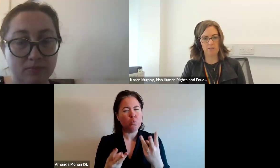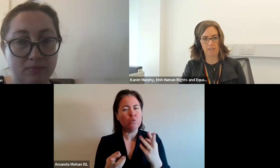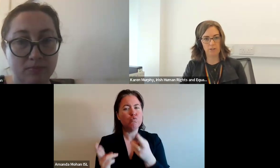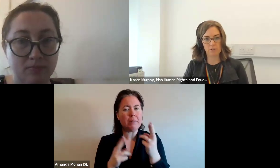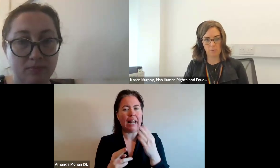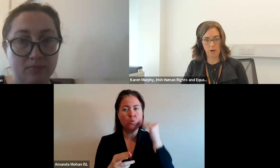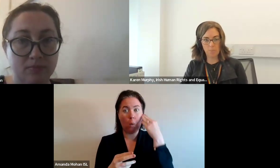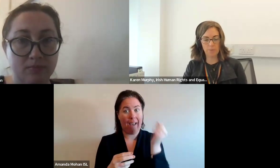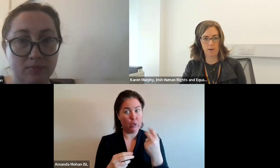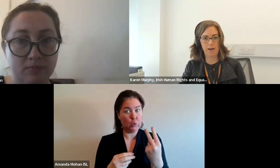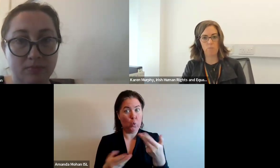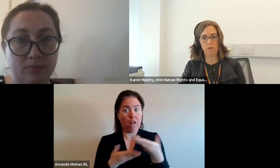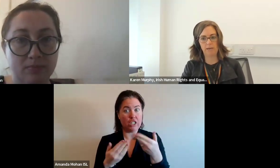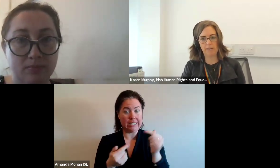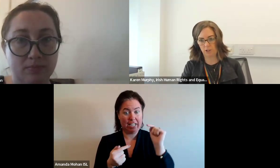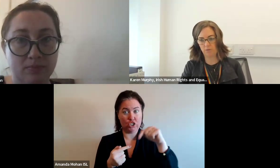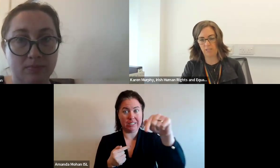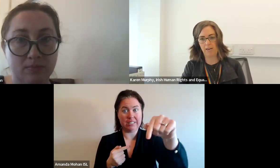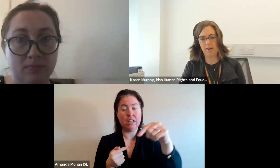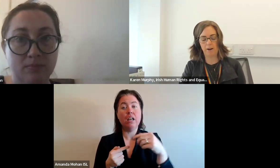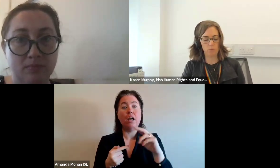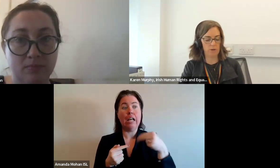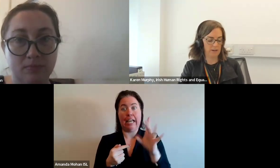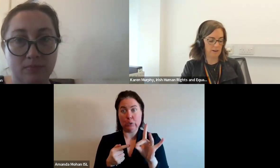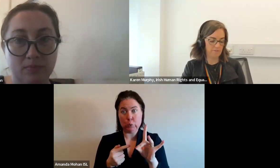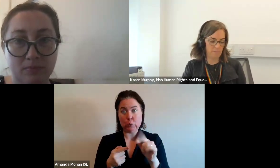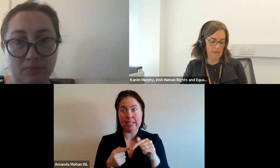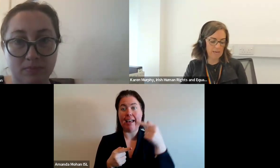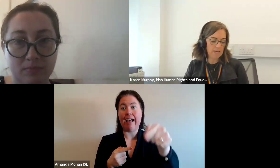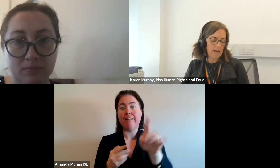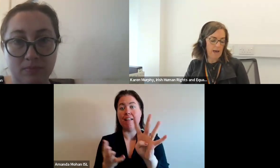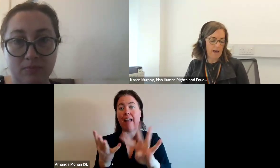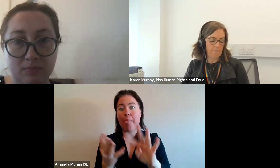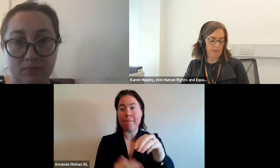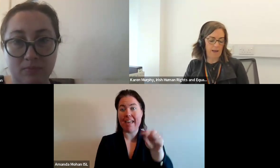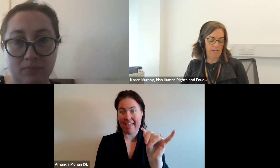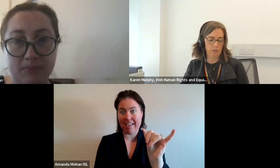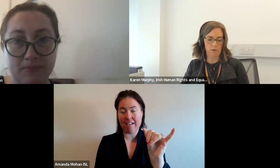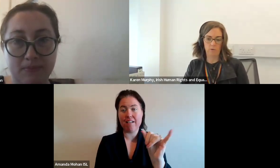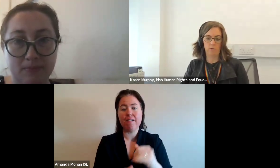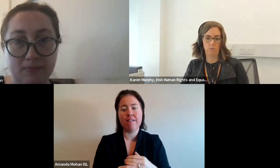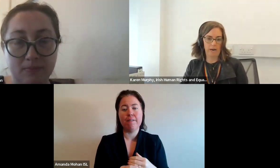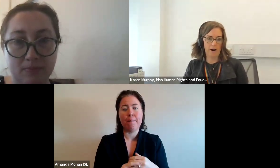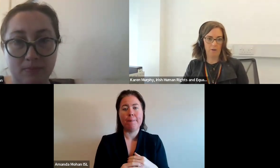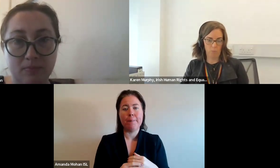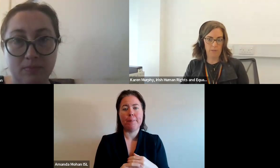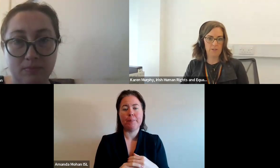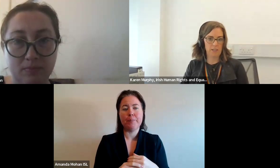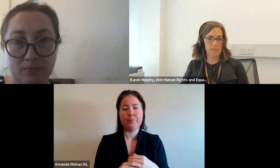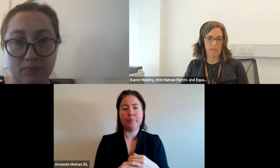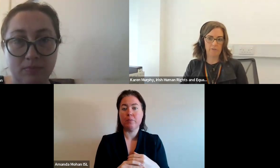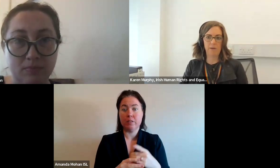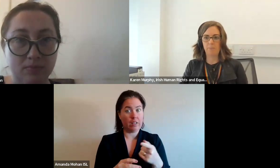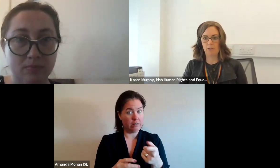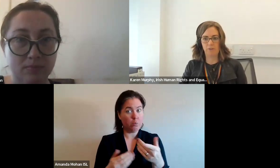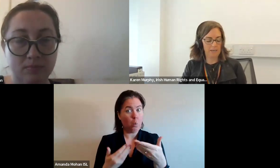2 consultations coming up, one next Tuesday and one on the 9th of May. And we are open